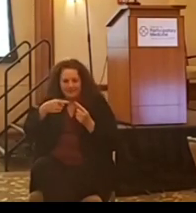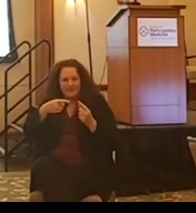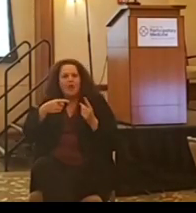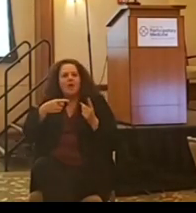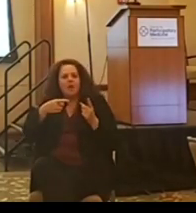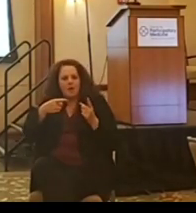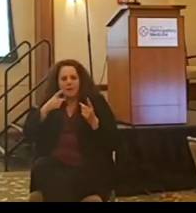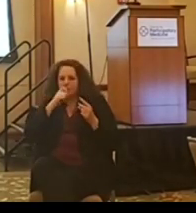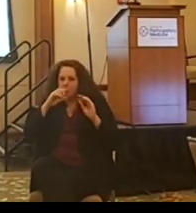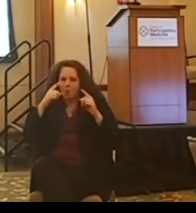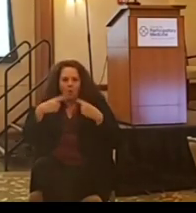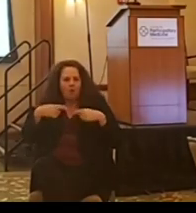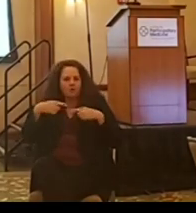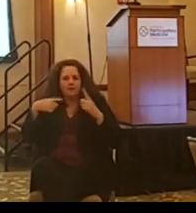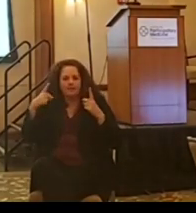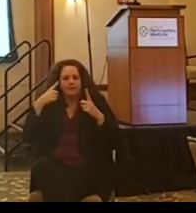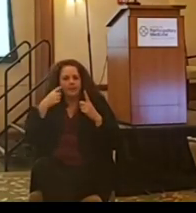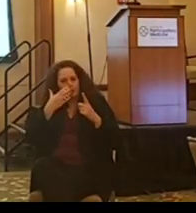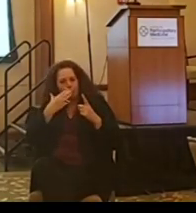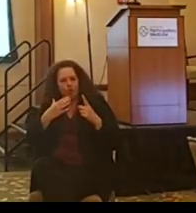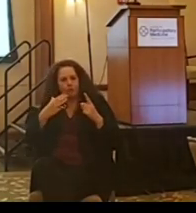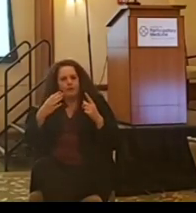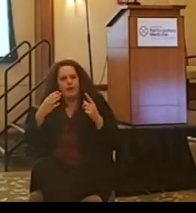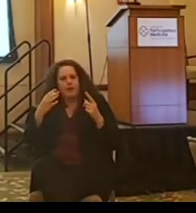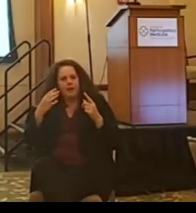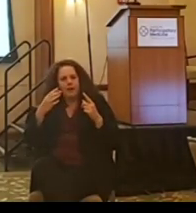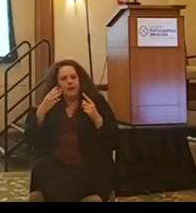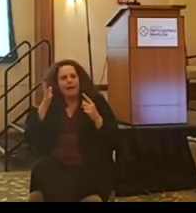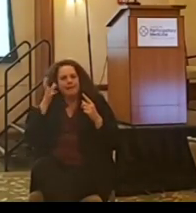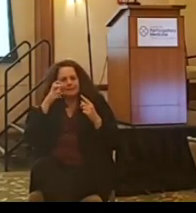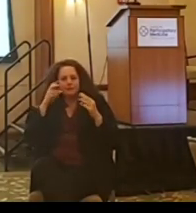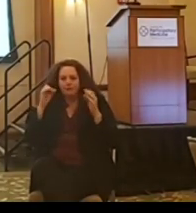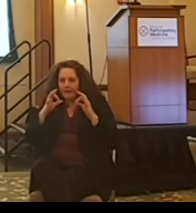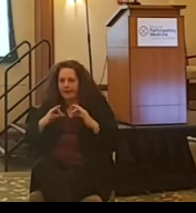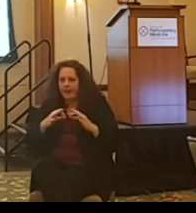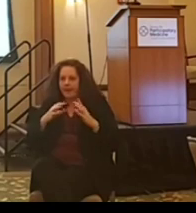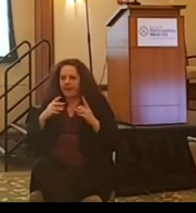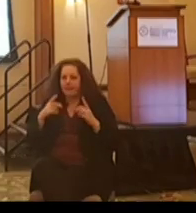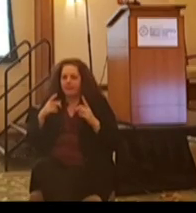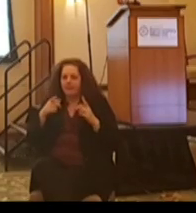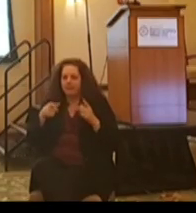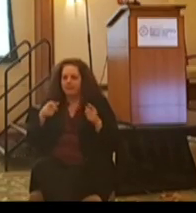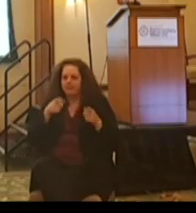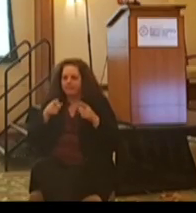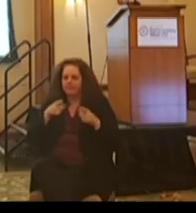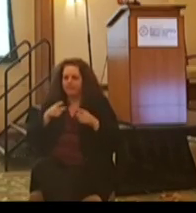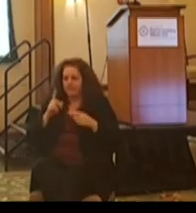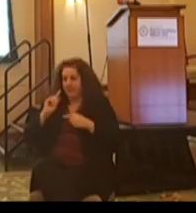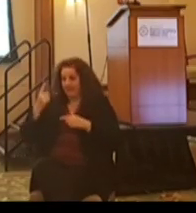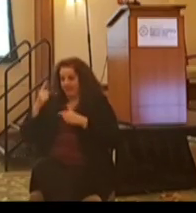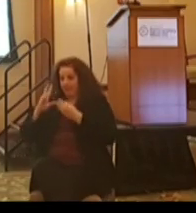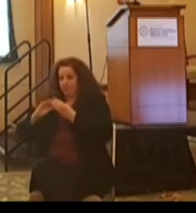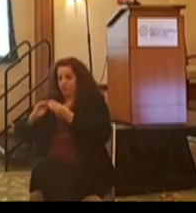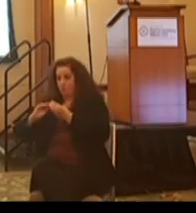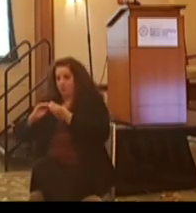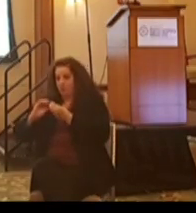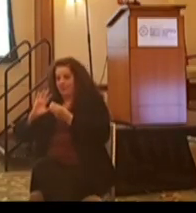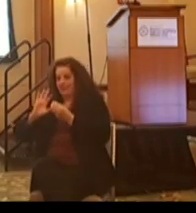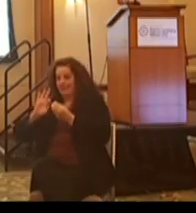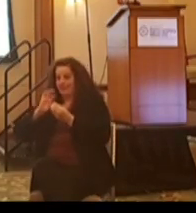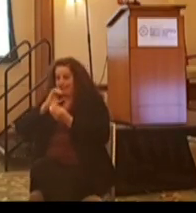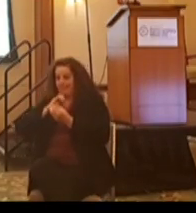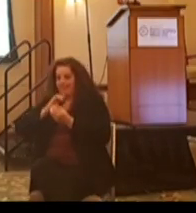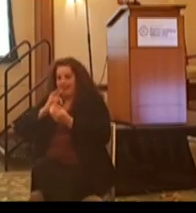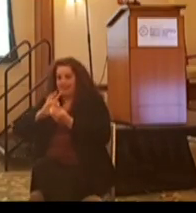this this model between these two, the story that I told you at the beginning, the 92-year-old gentleman and